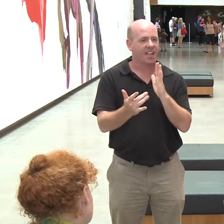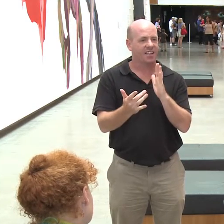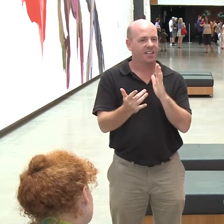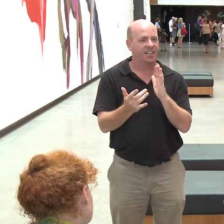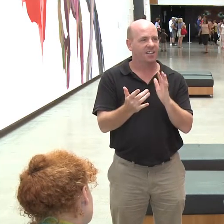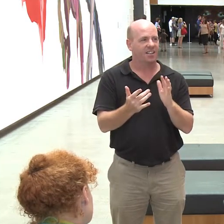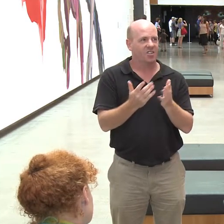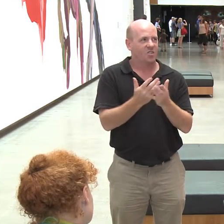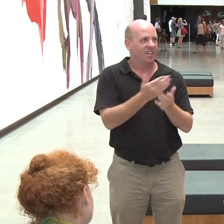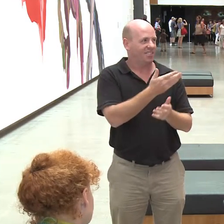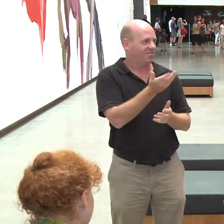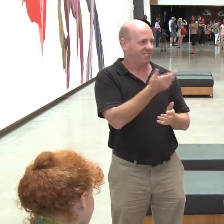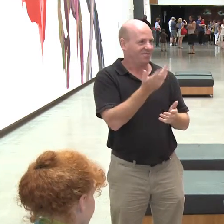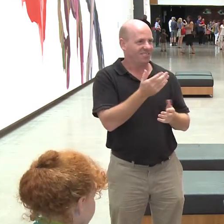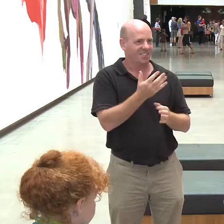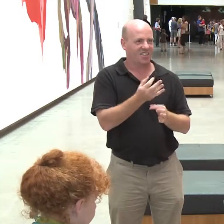There's nothing